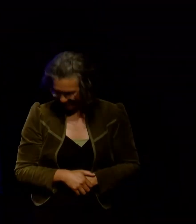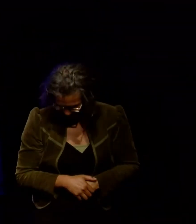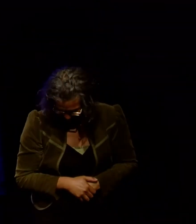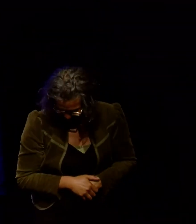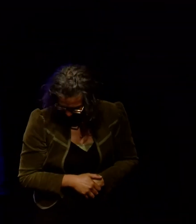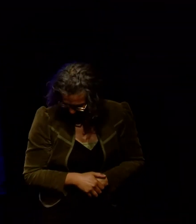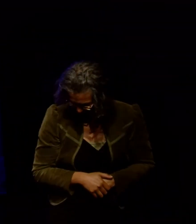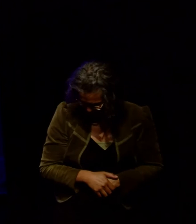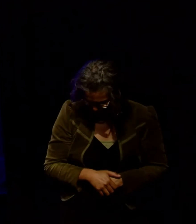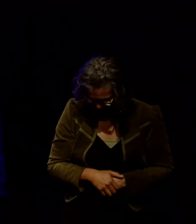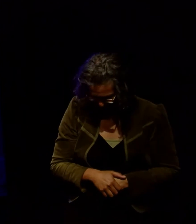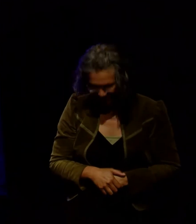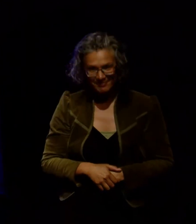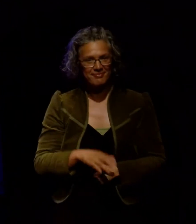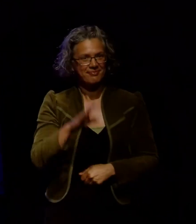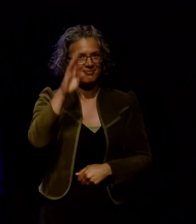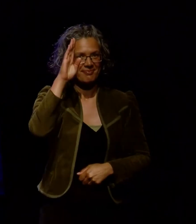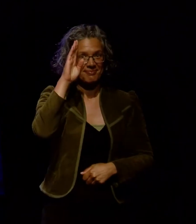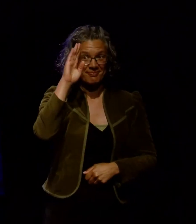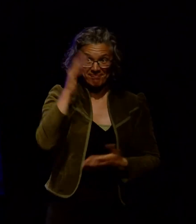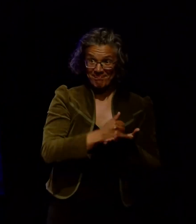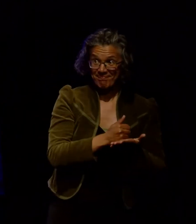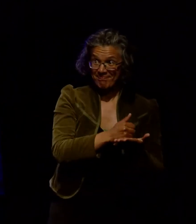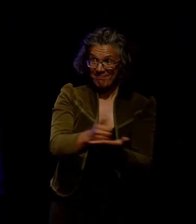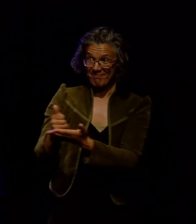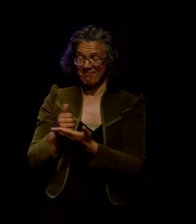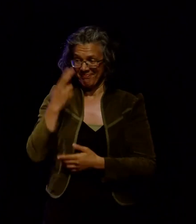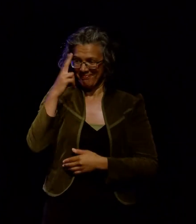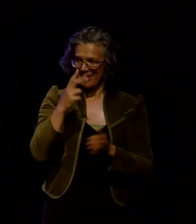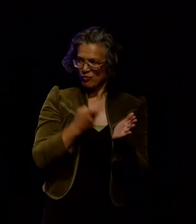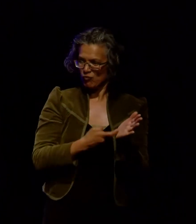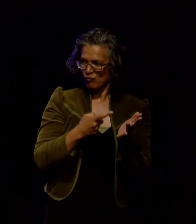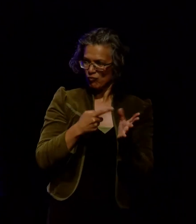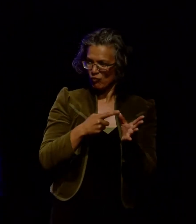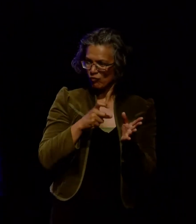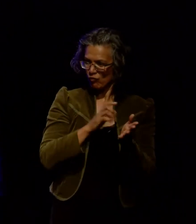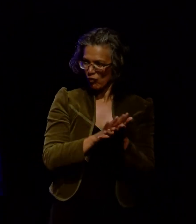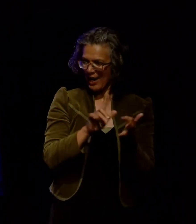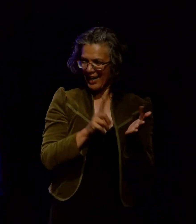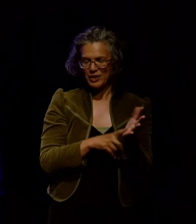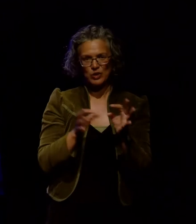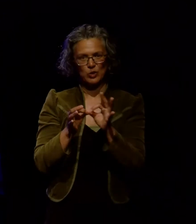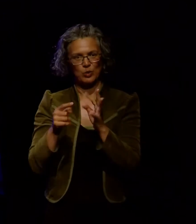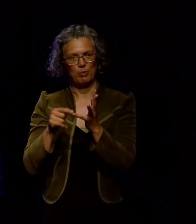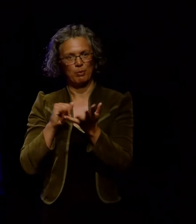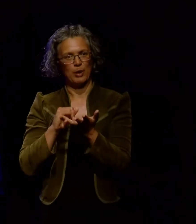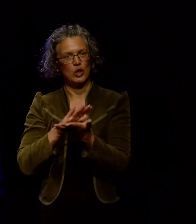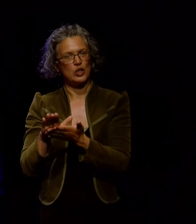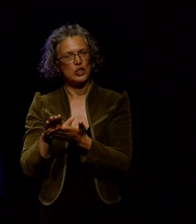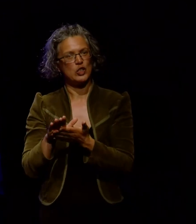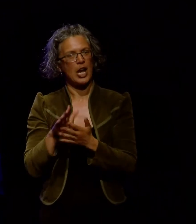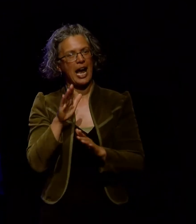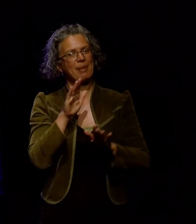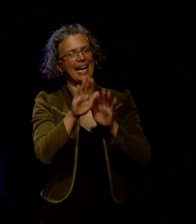Yeah. Tēnā koutou katoa, ko Rachel Bush, tōku ingoa. Kia ora, I'm Rachel and I'm an exhibitions curator